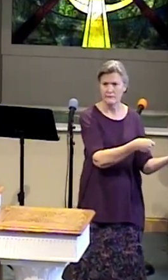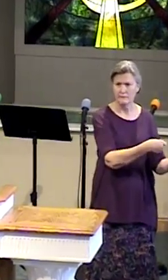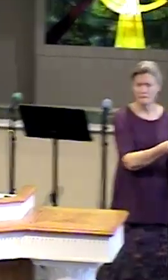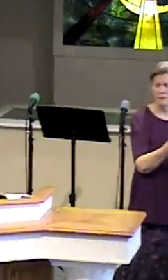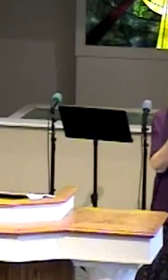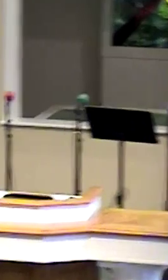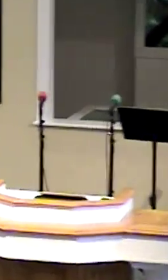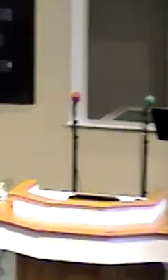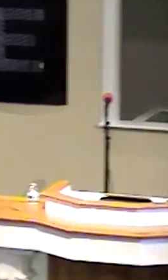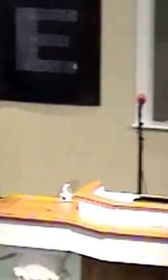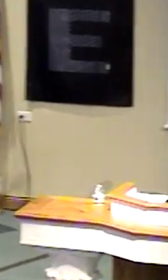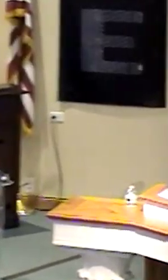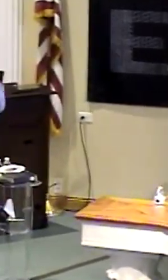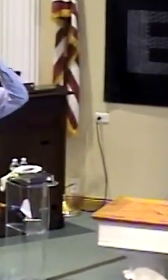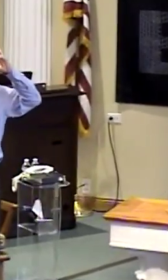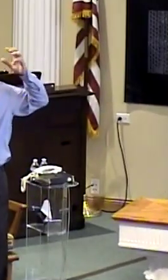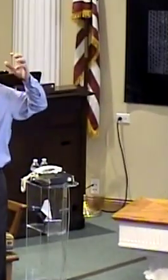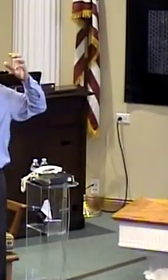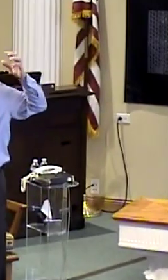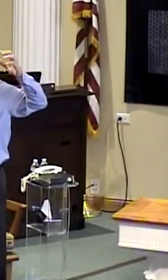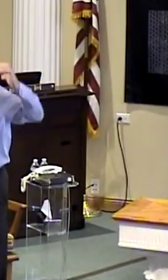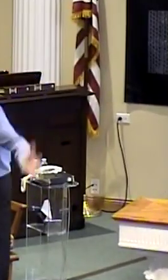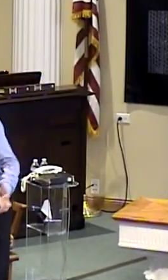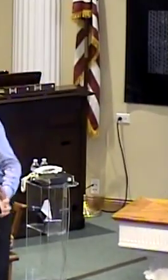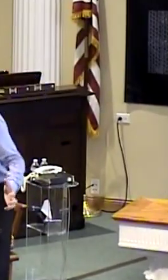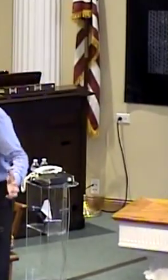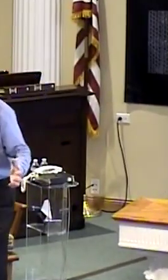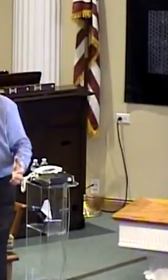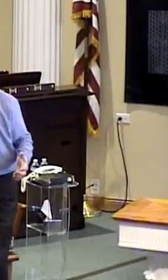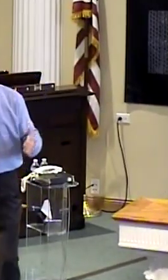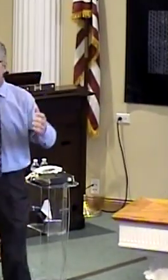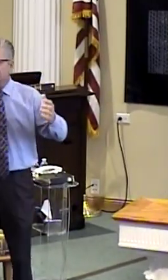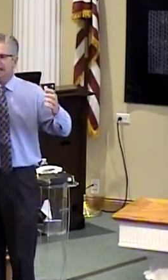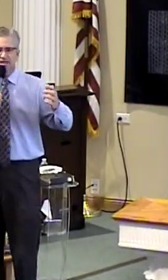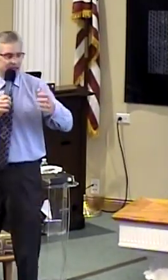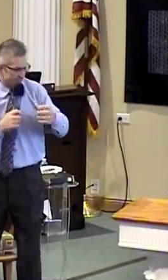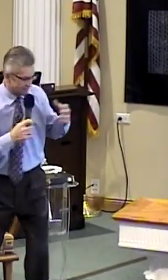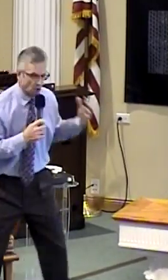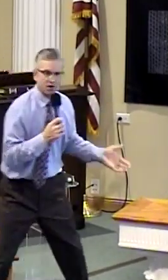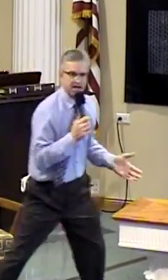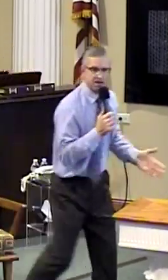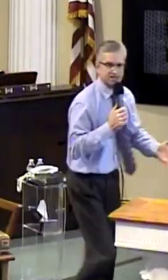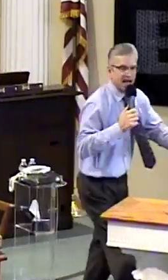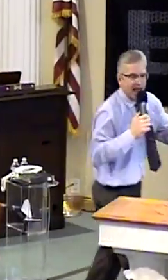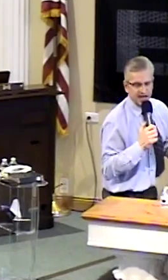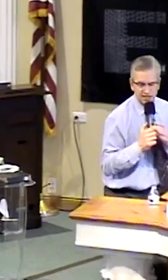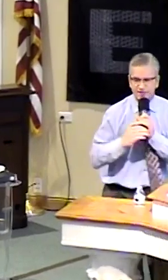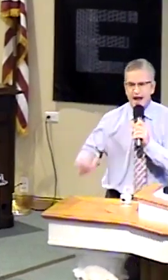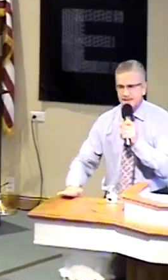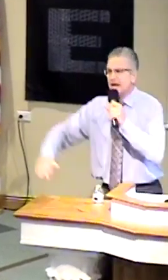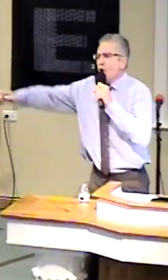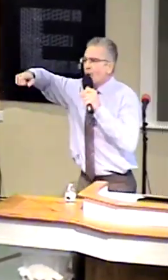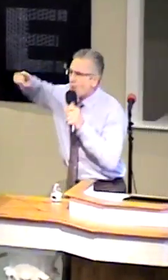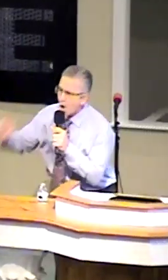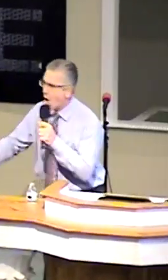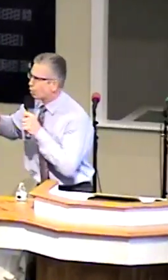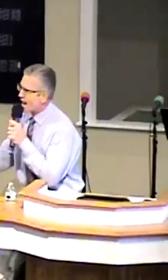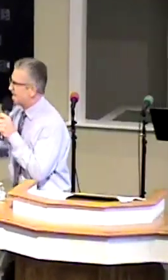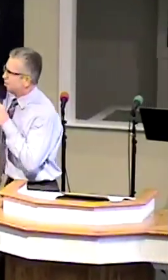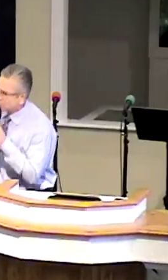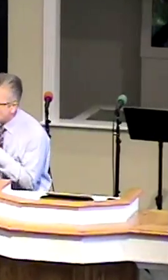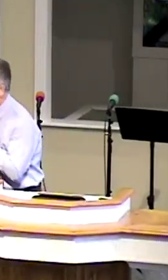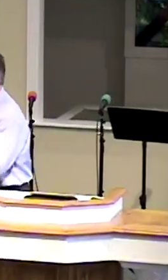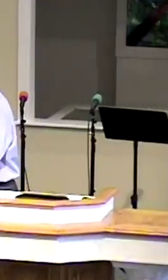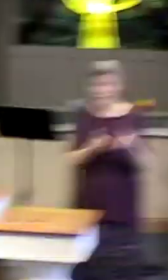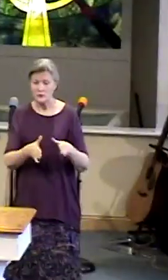Why? Because they already were. These are things that Cornelius and his family were